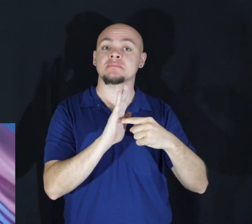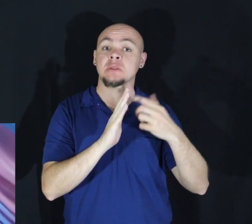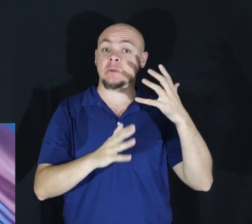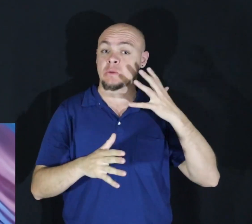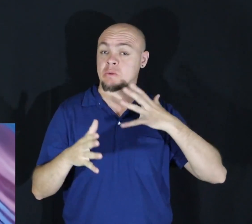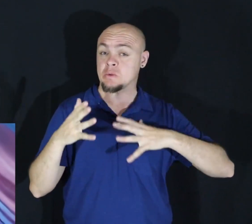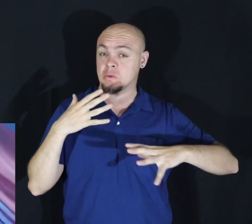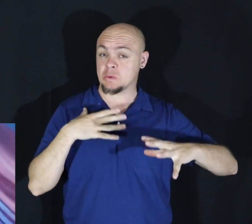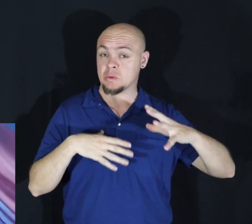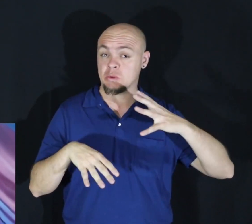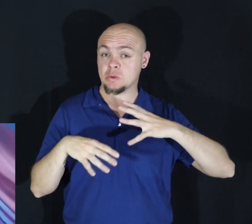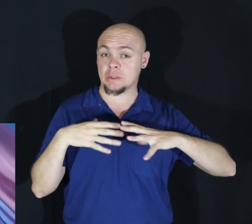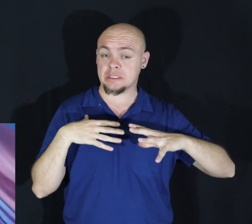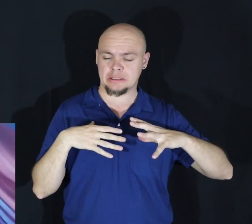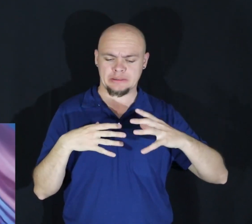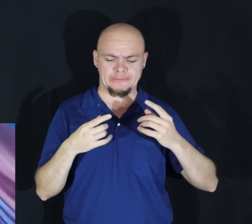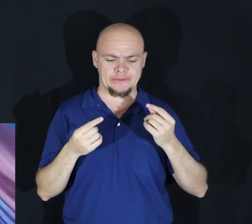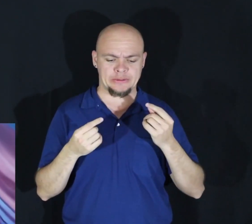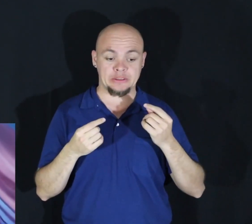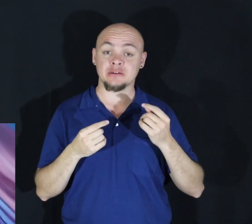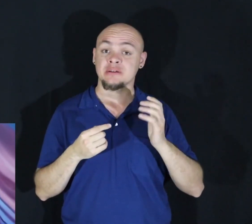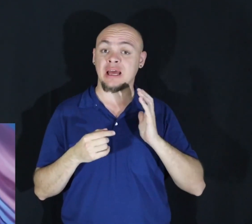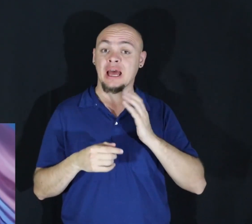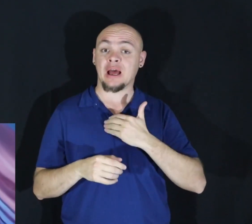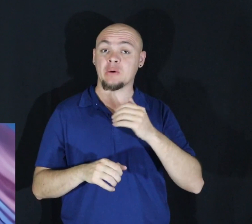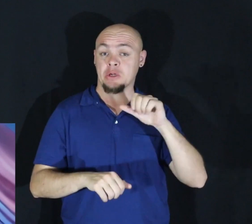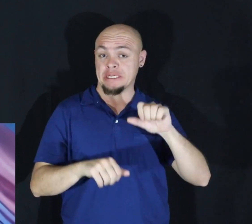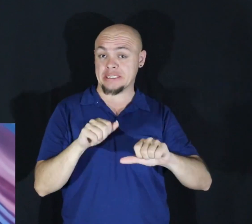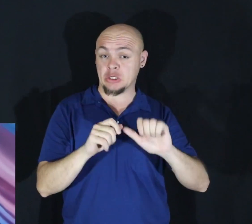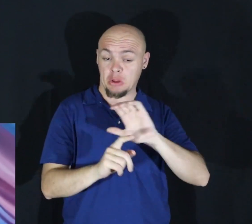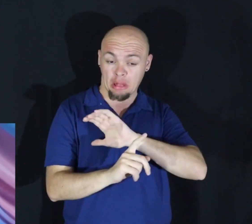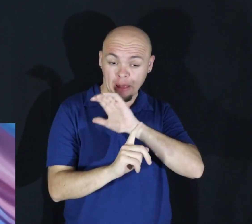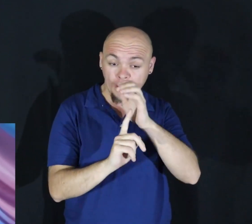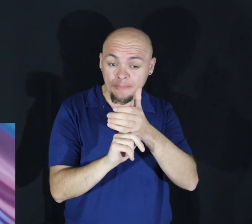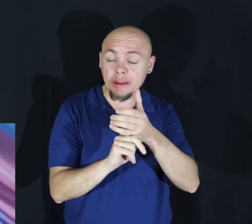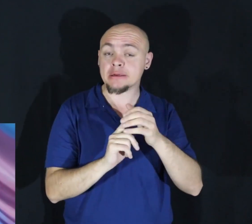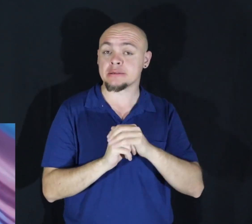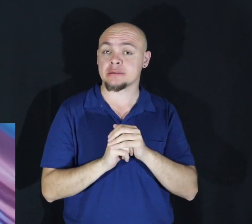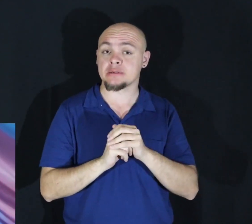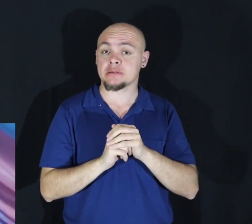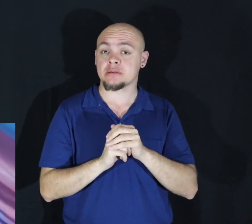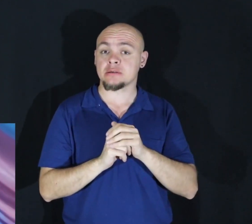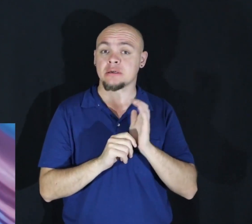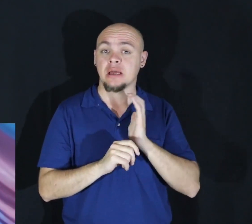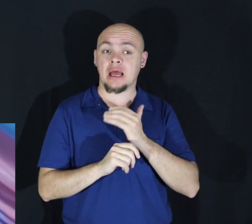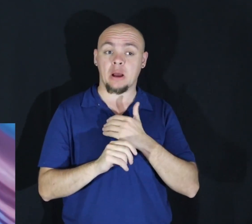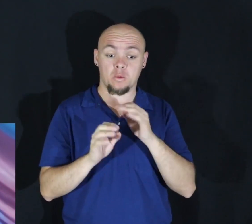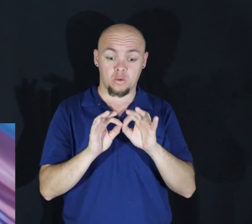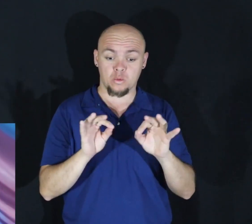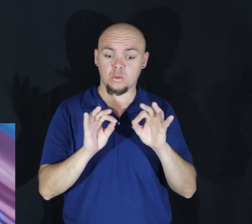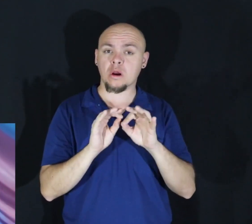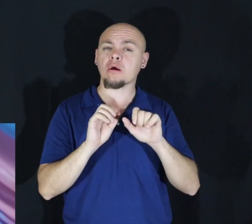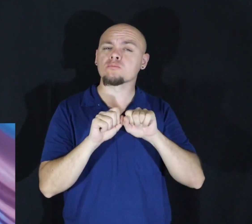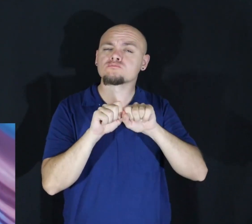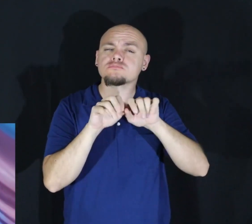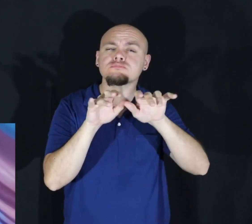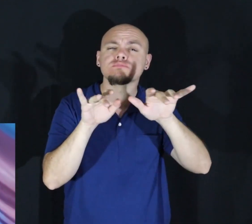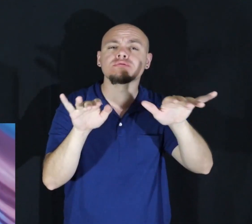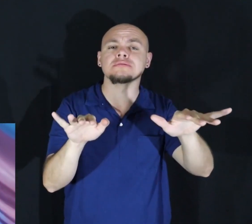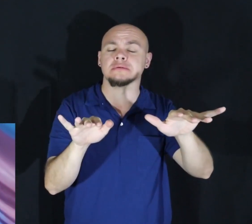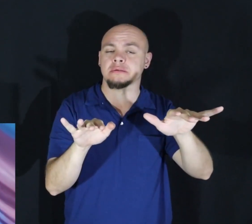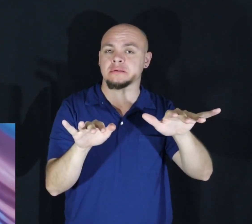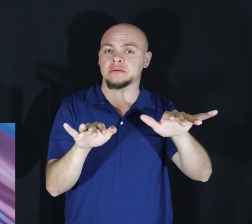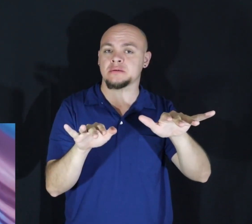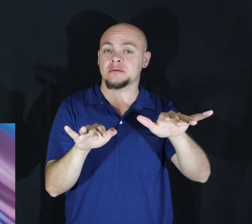dress, are we masking our insecurities? Are we amplifying our own worth? When